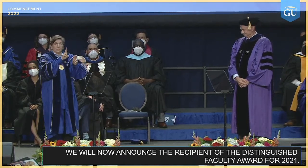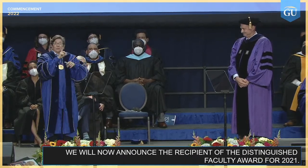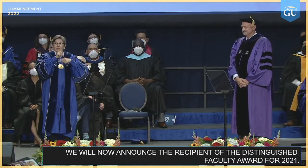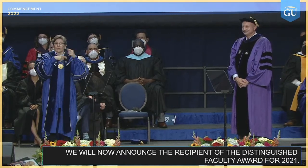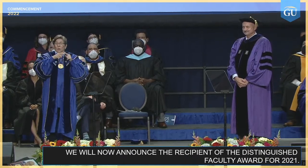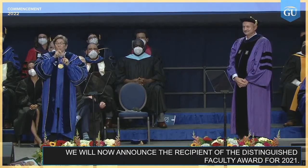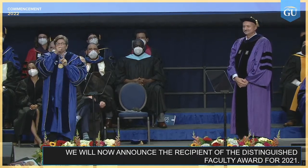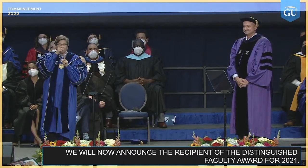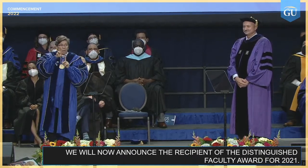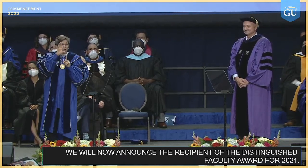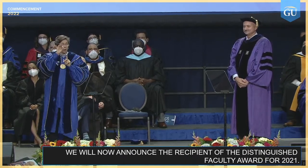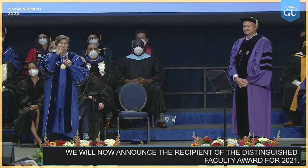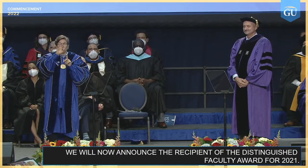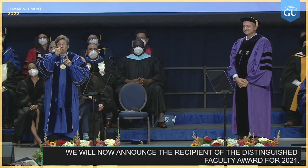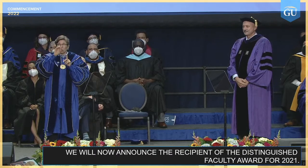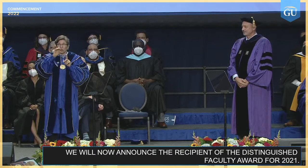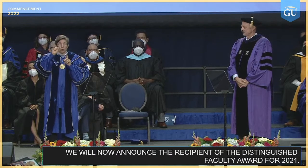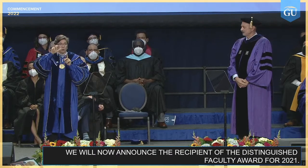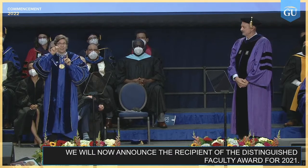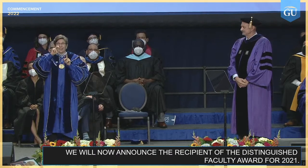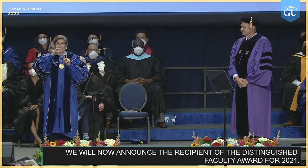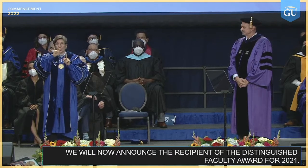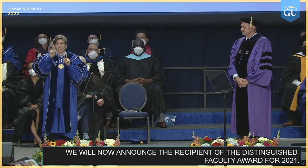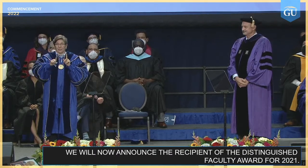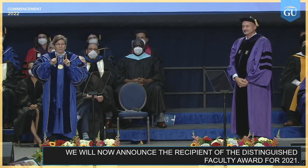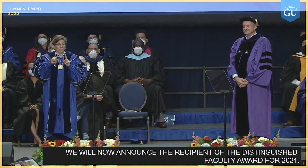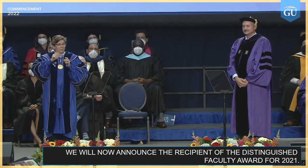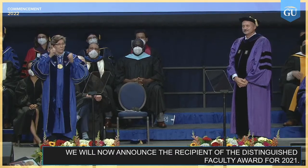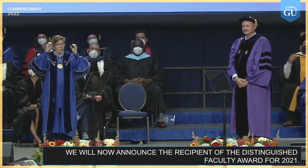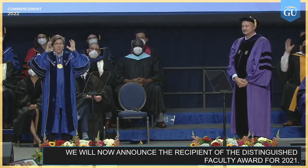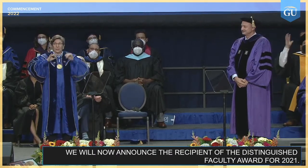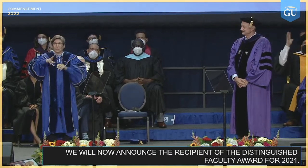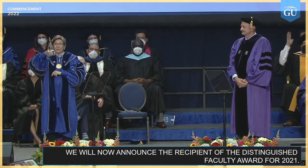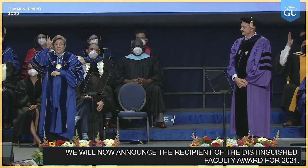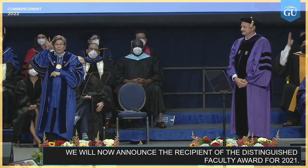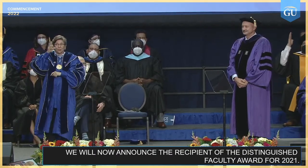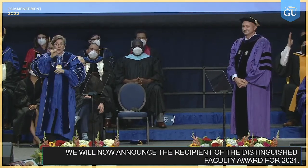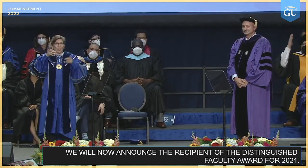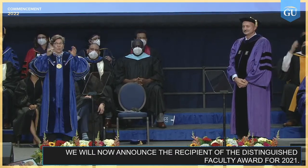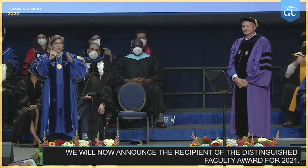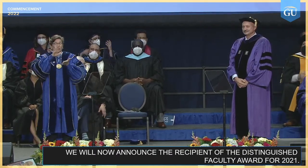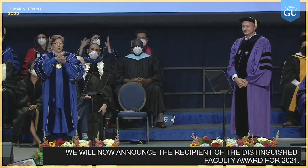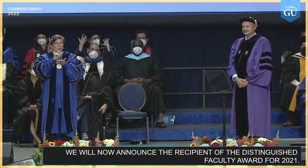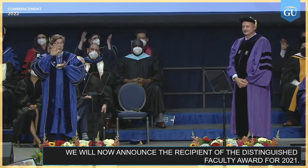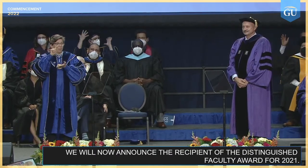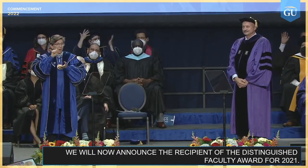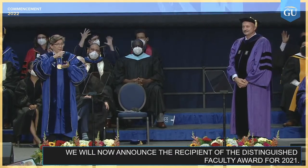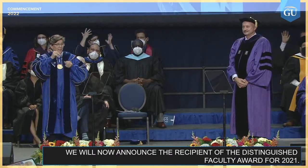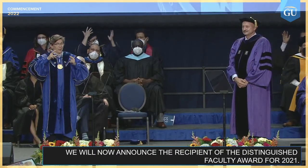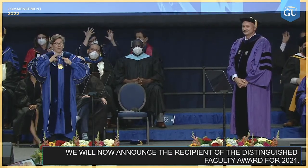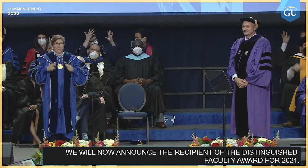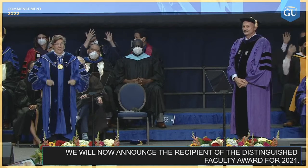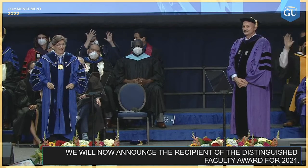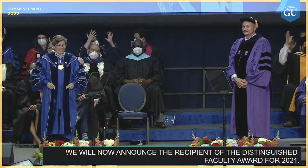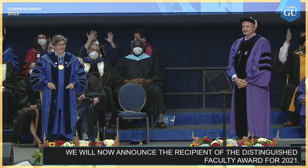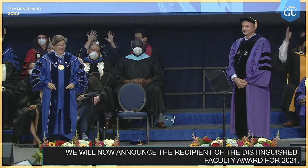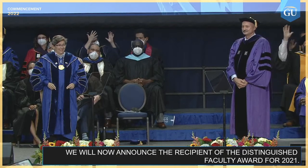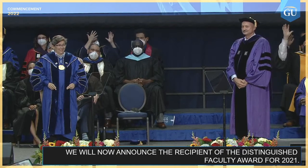This honor goes to Dr. Roberto Sanchez, Professor of History and the Director of the School